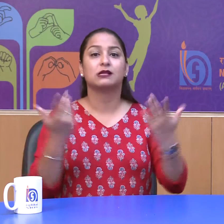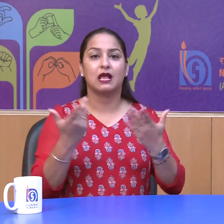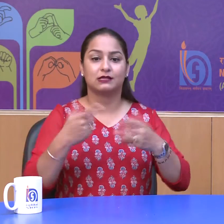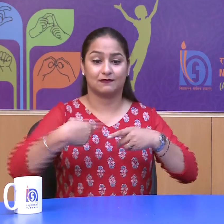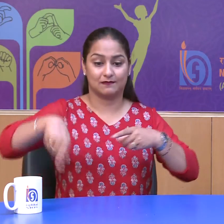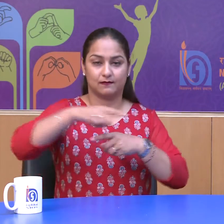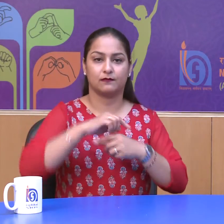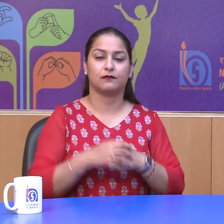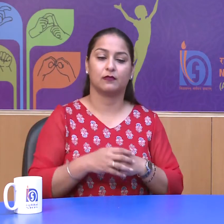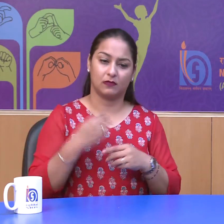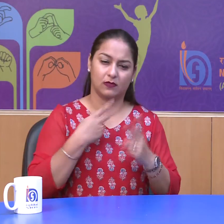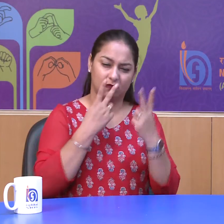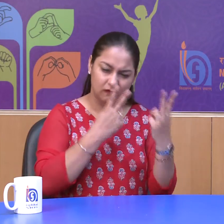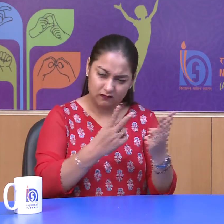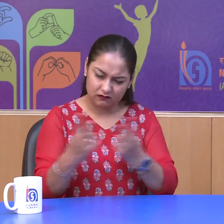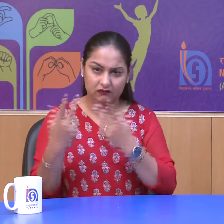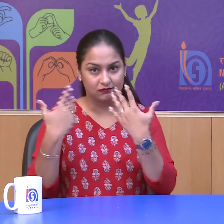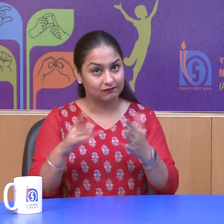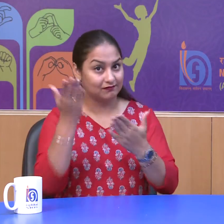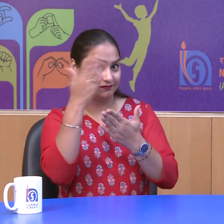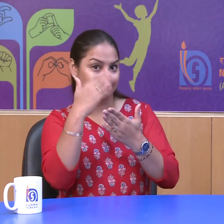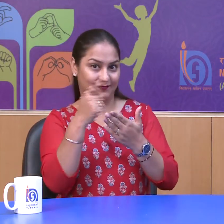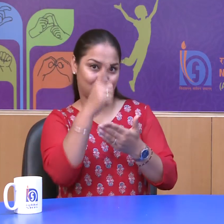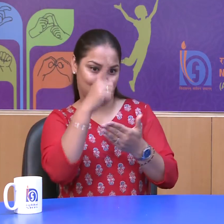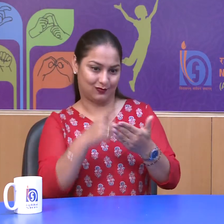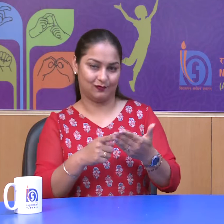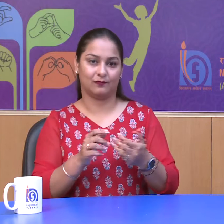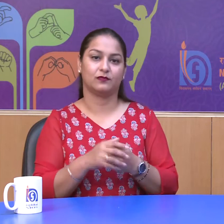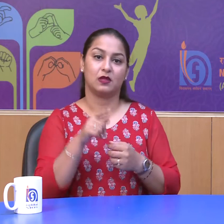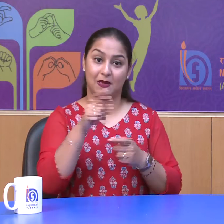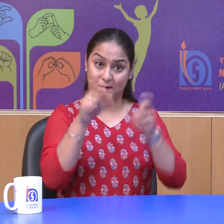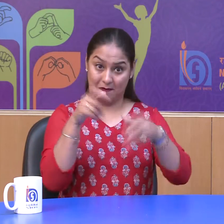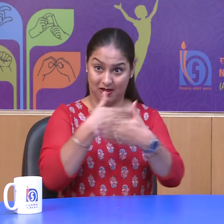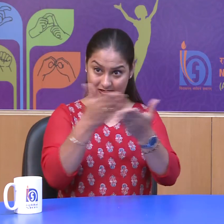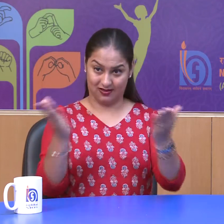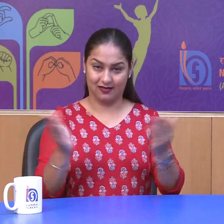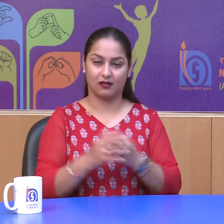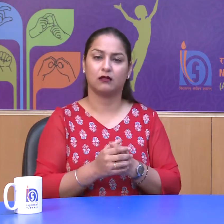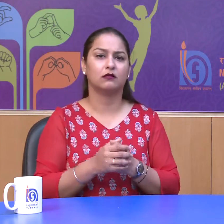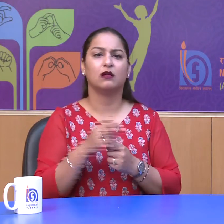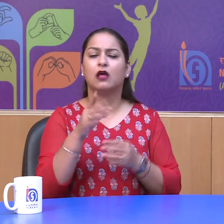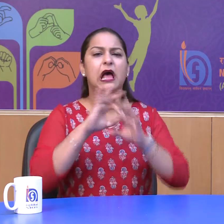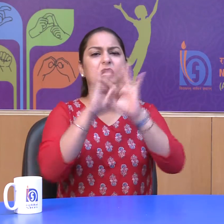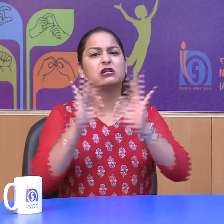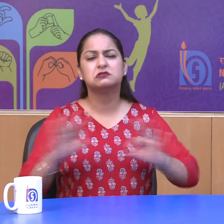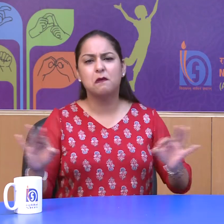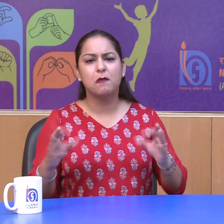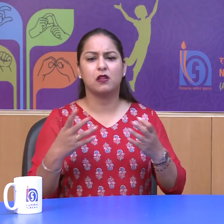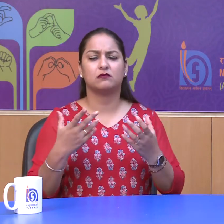As we have seen above, public opinion is not the simple collection of views